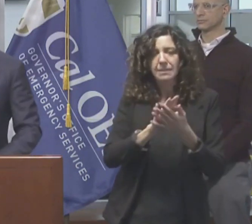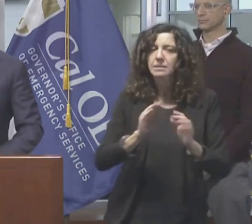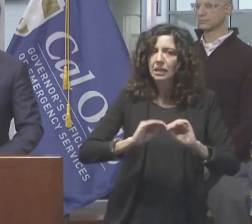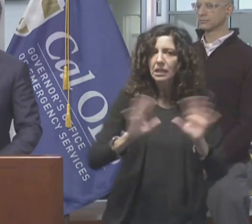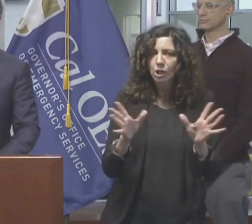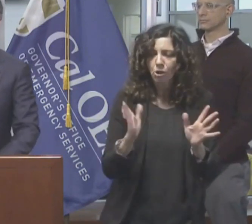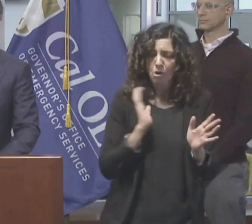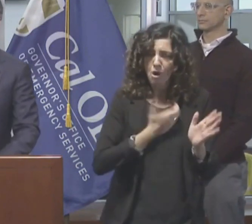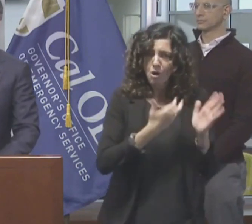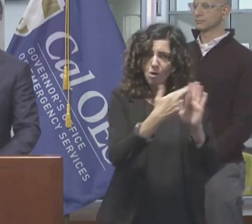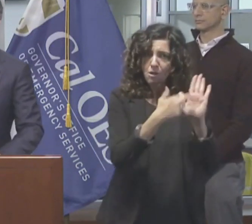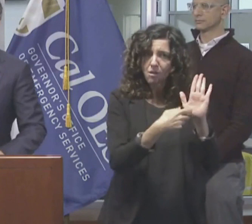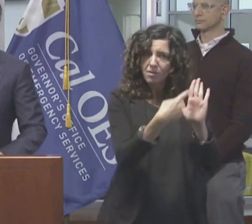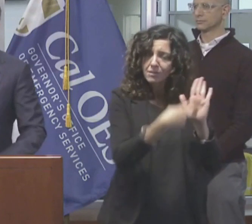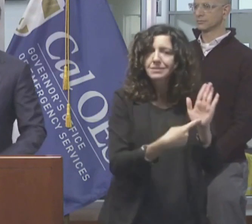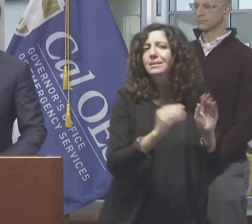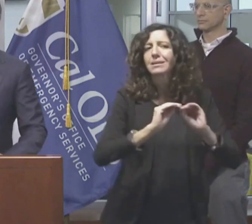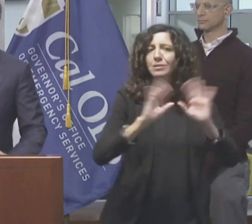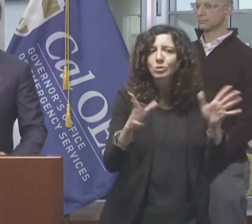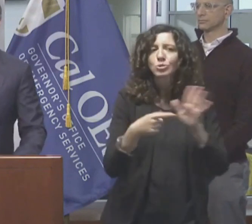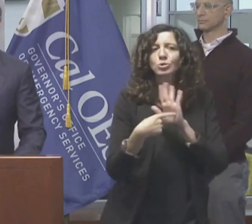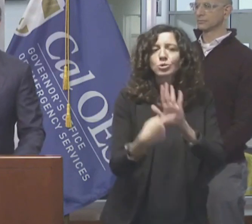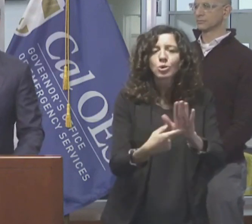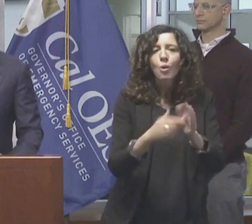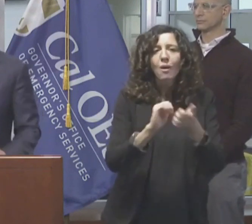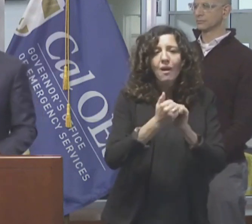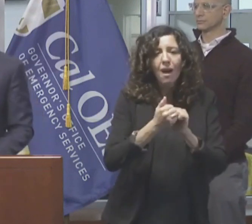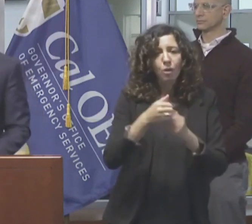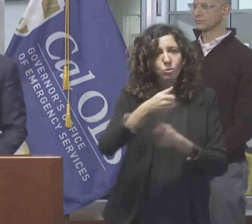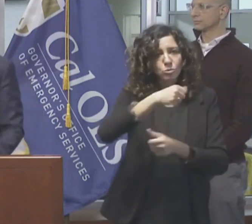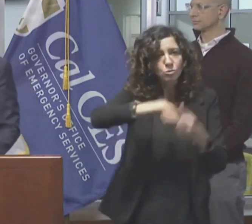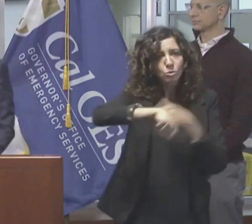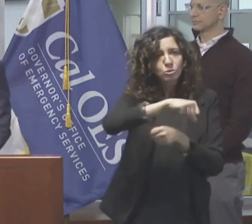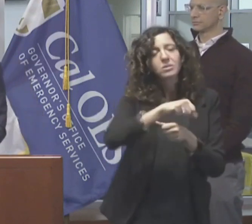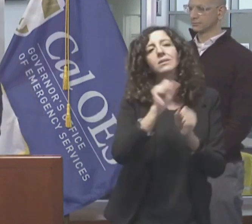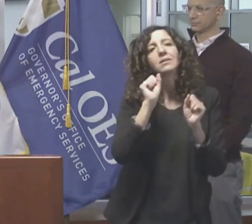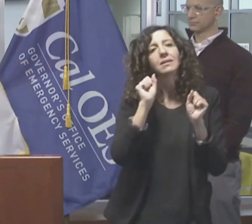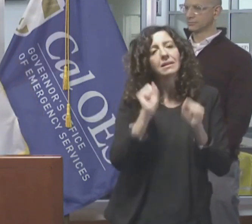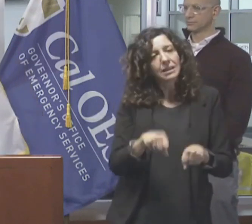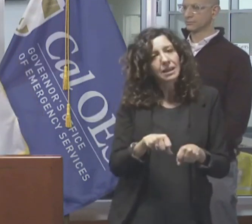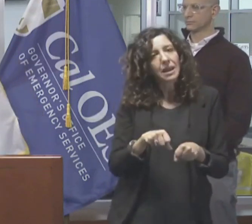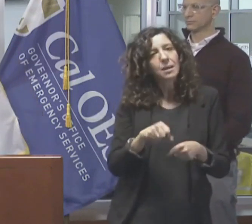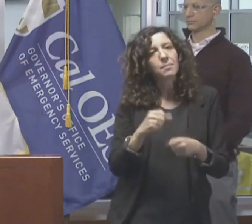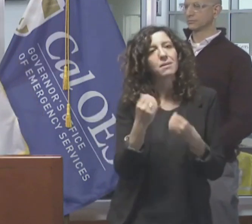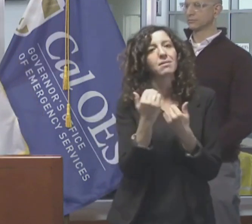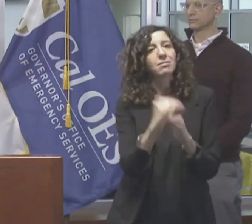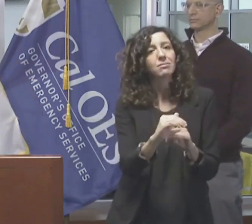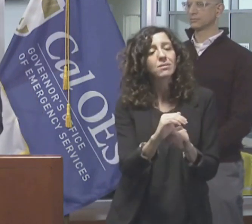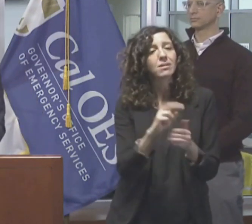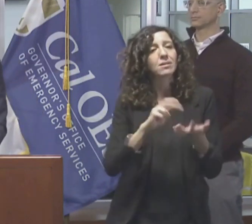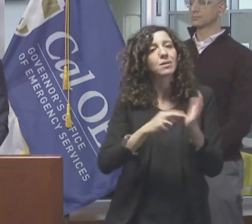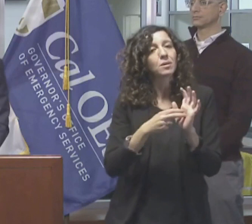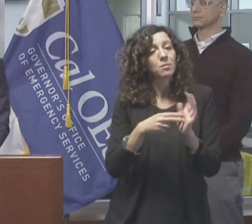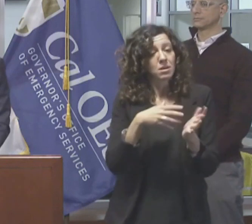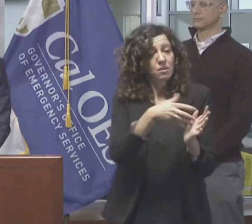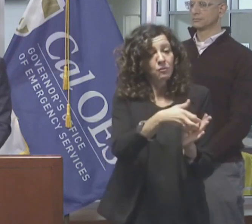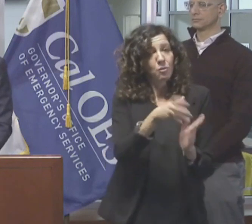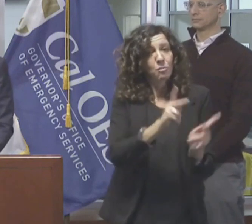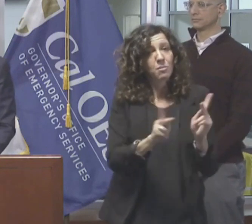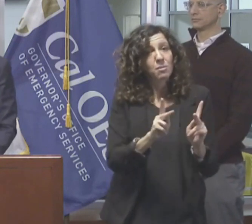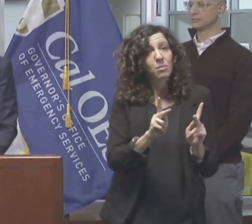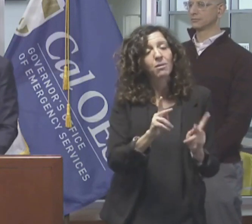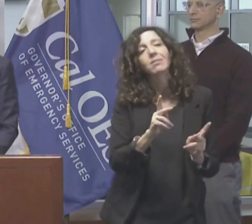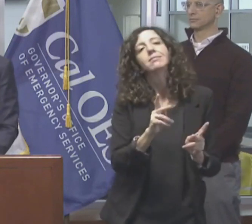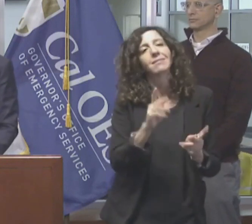it relates to mixing, as it relates to those circumstances and how people should conduct themselves as if